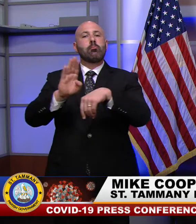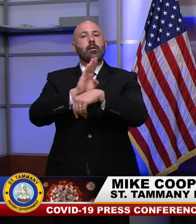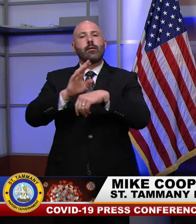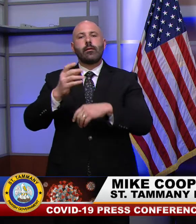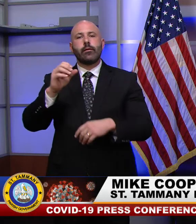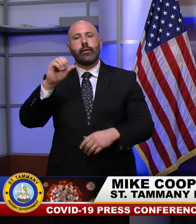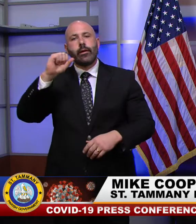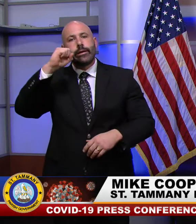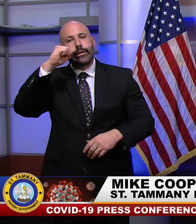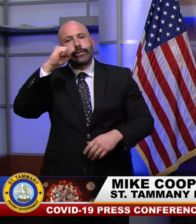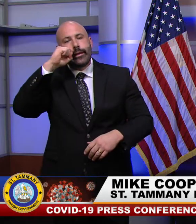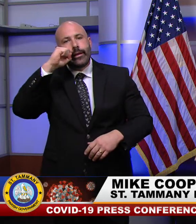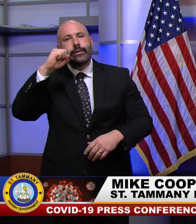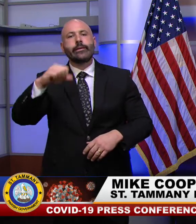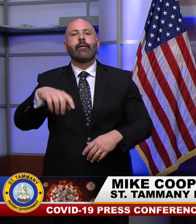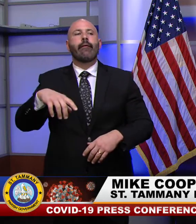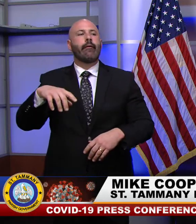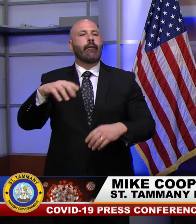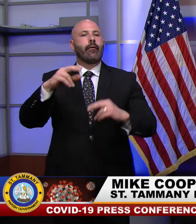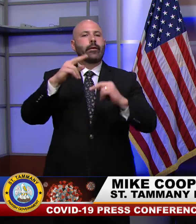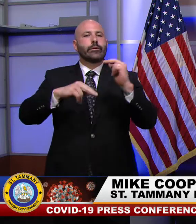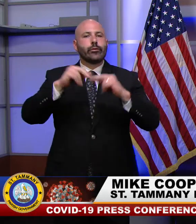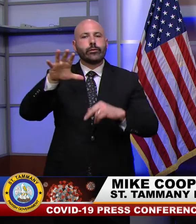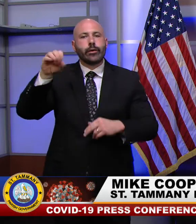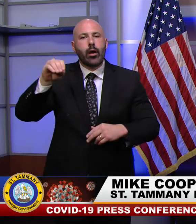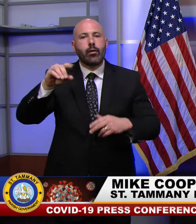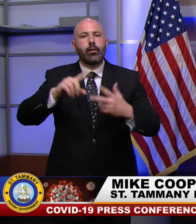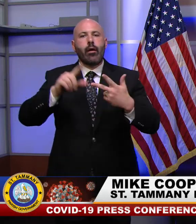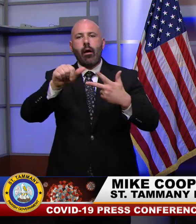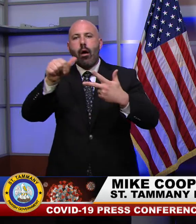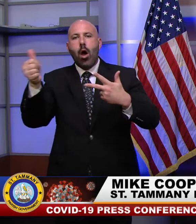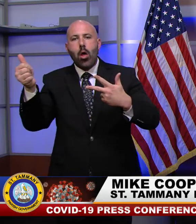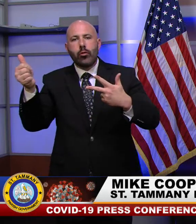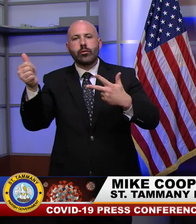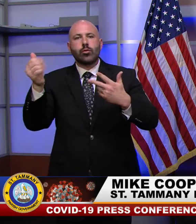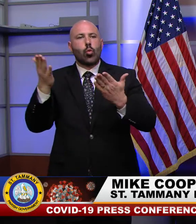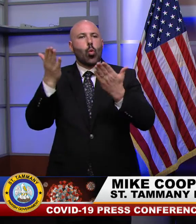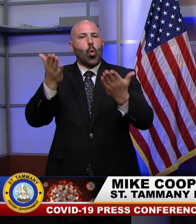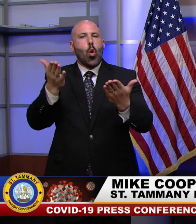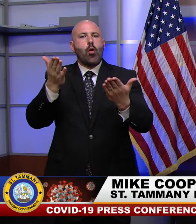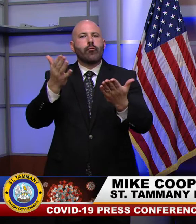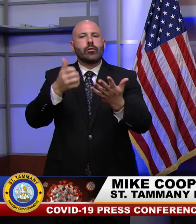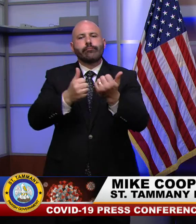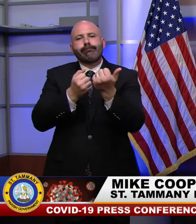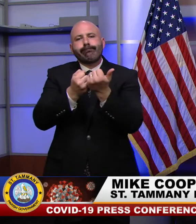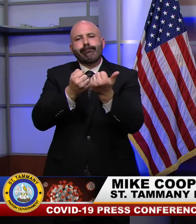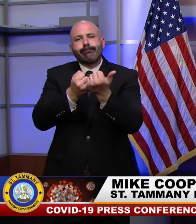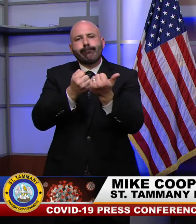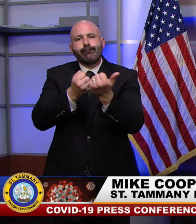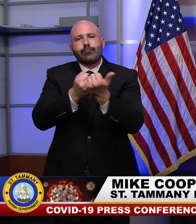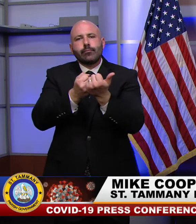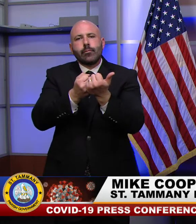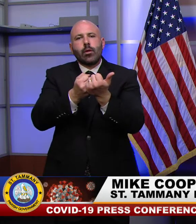construction companies, and others offering assistance with surplus N95 masks,